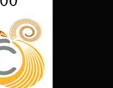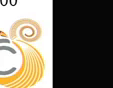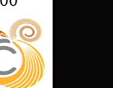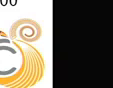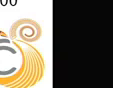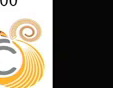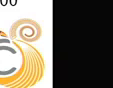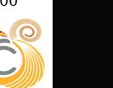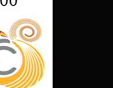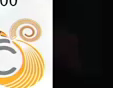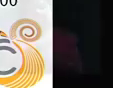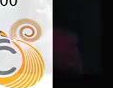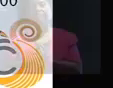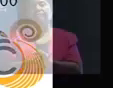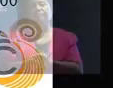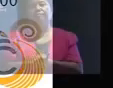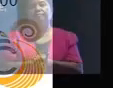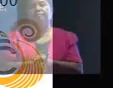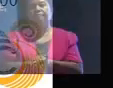comes down.